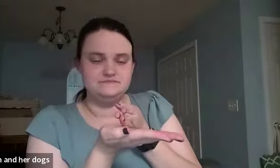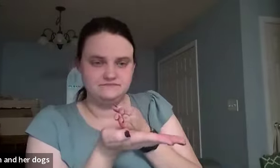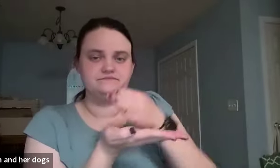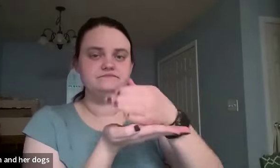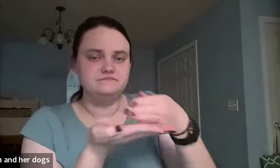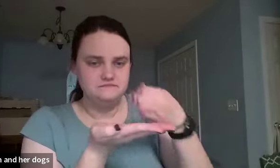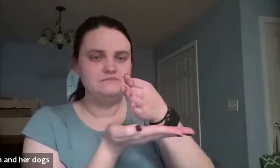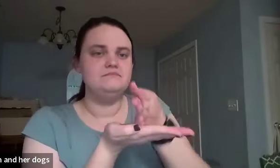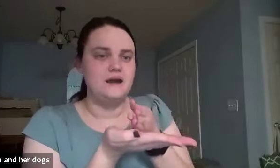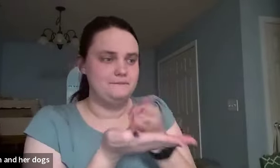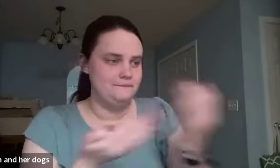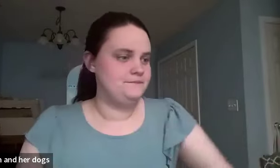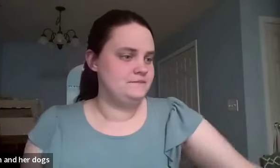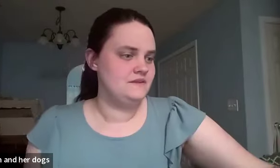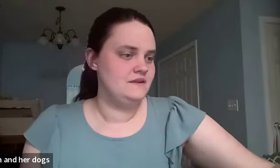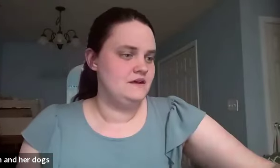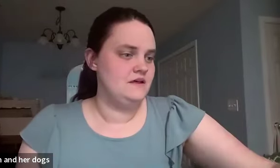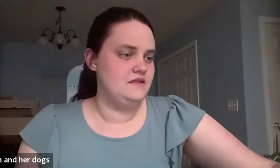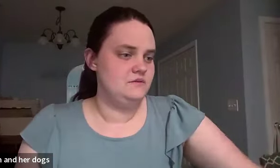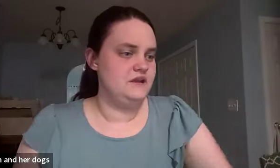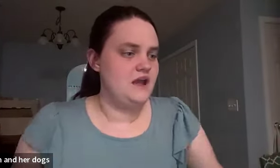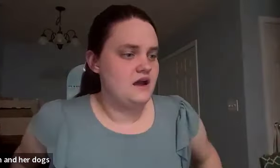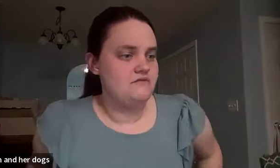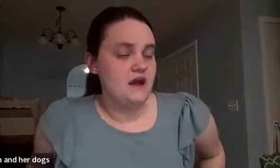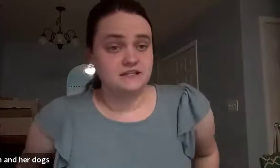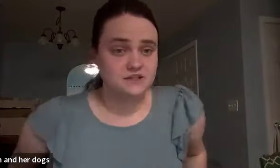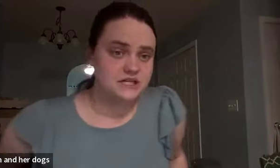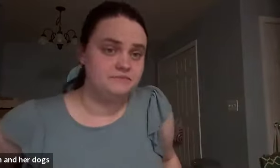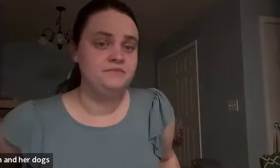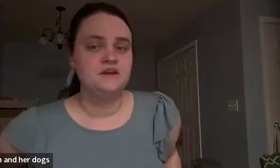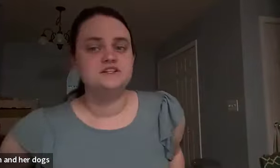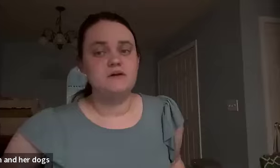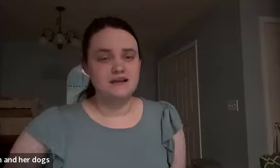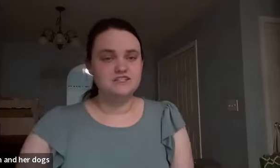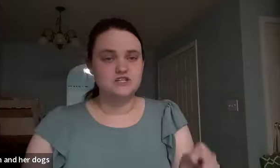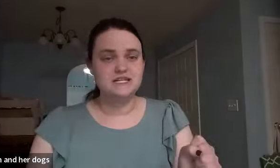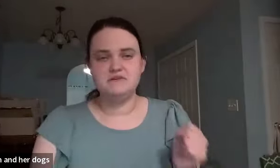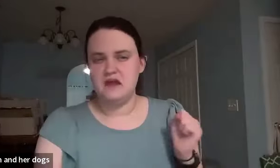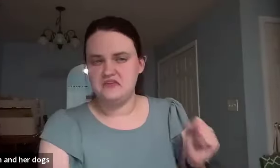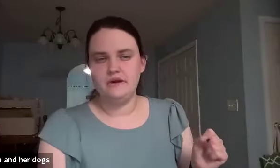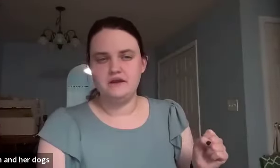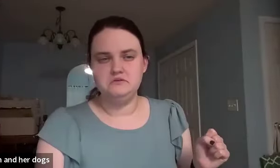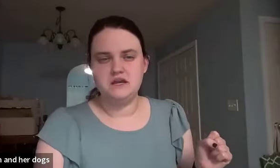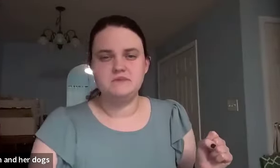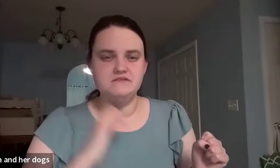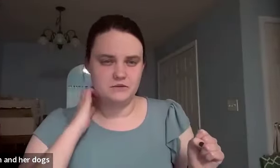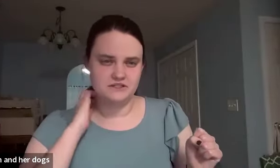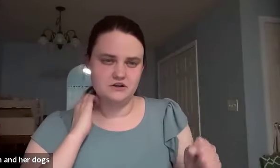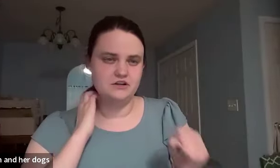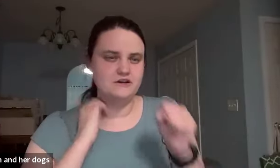Pie. Pie. Then we have ice cream. So ice cream, I think you guys might have saw me do it earlier.